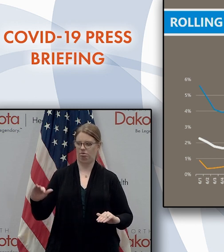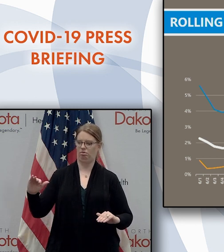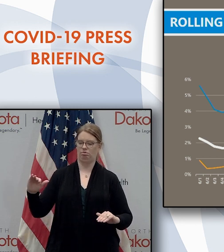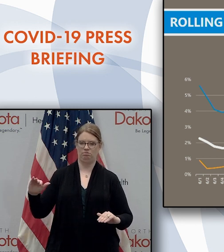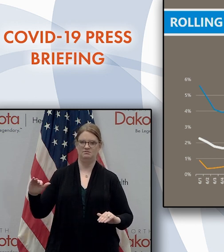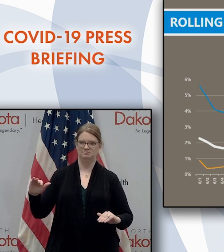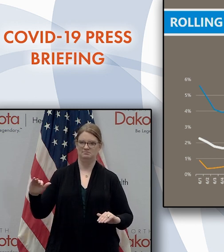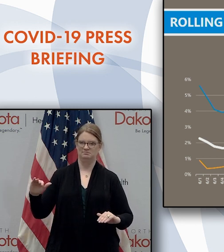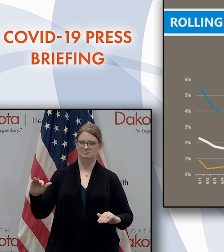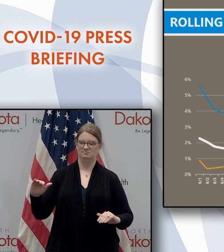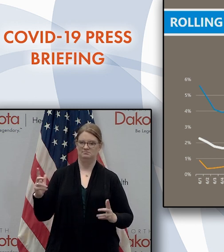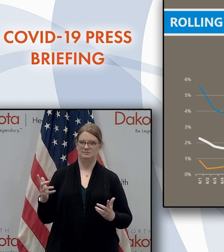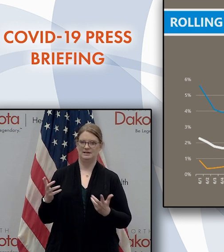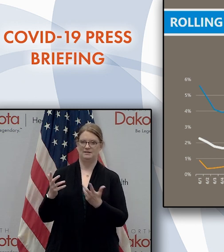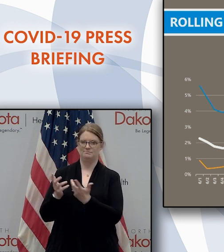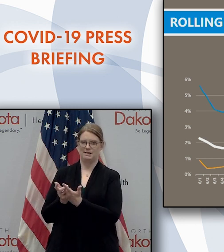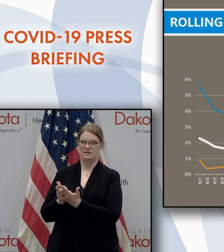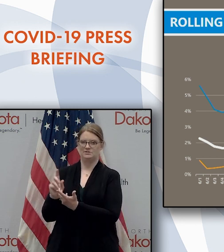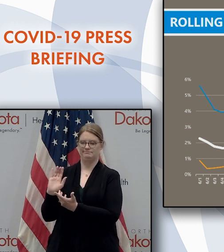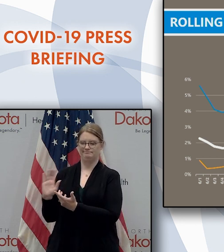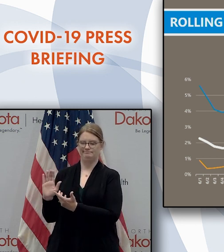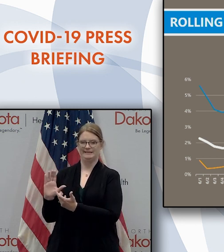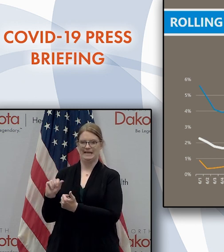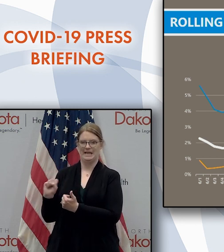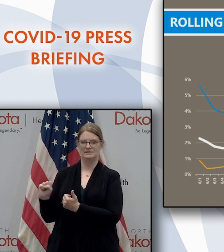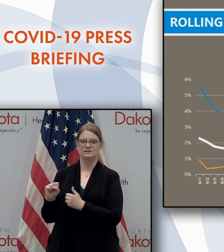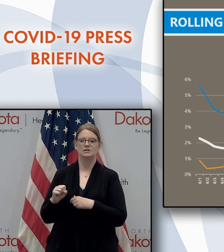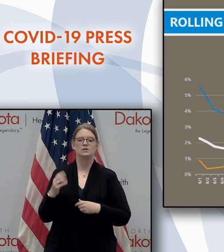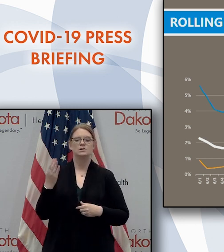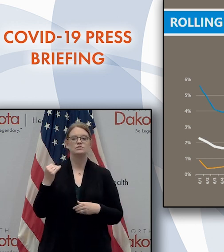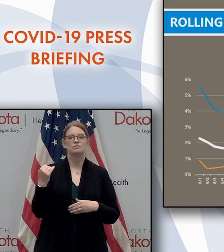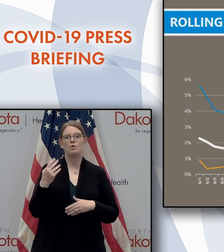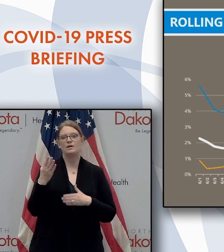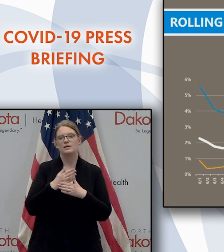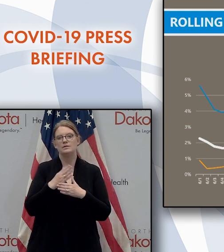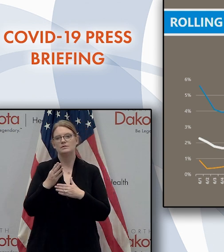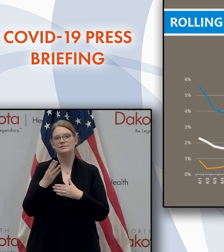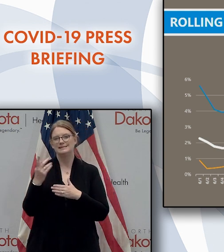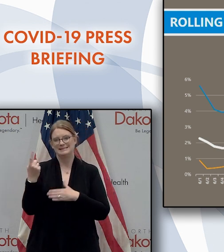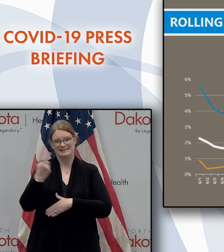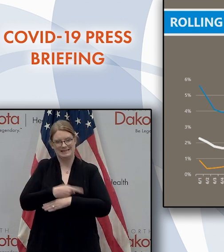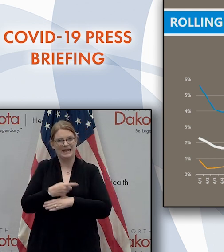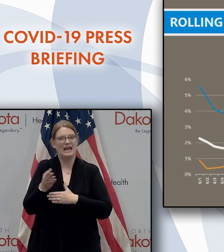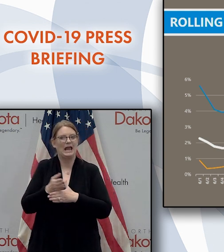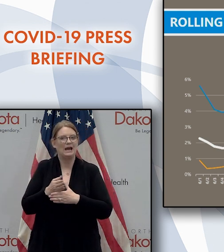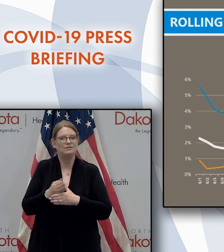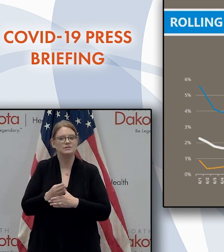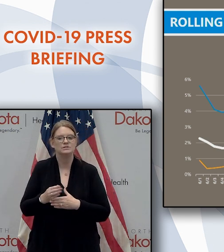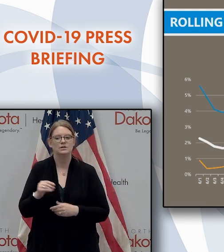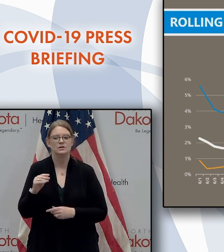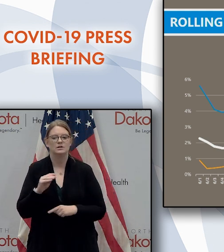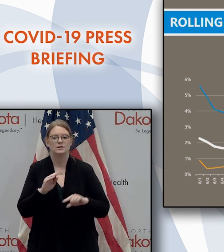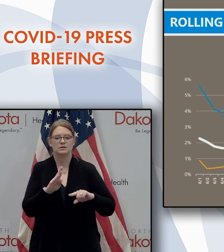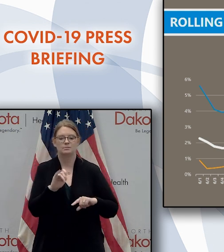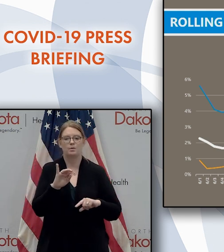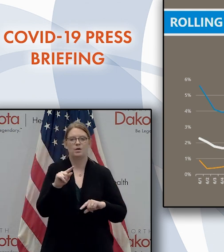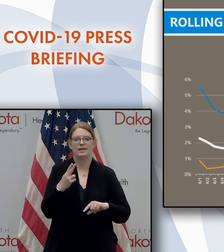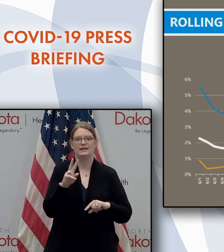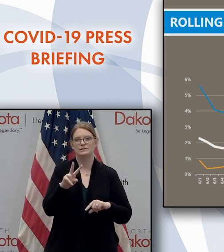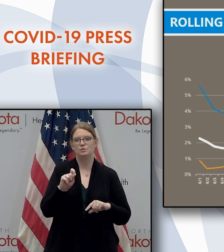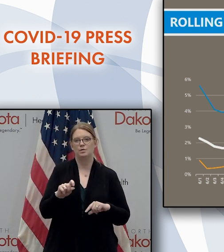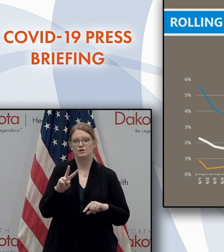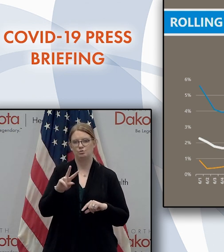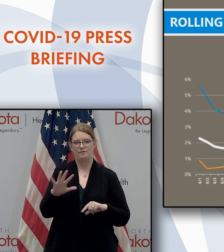sort of matching Cass. So the 14-day rolling percent of positive tests, Burley Morton's at 2.25 today, which